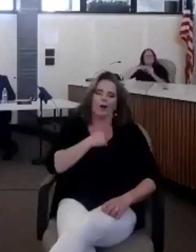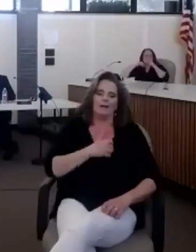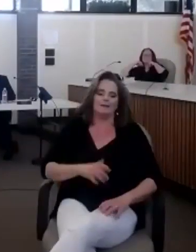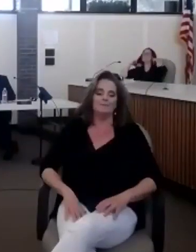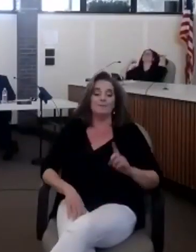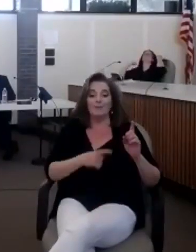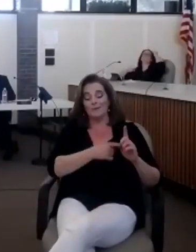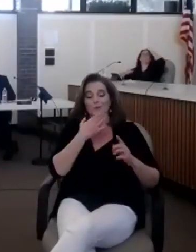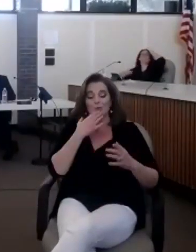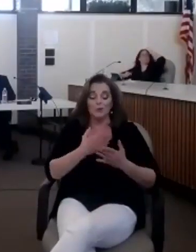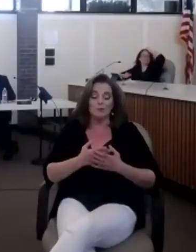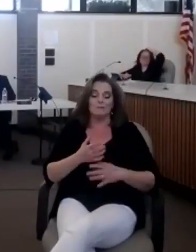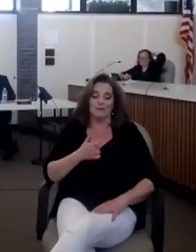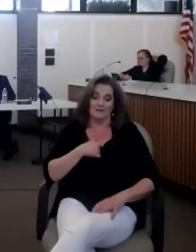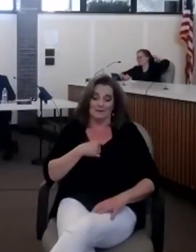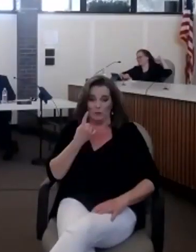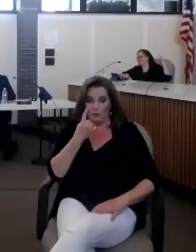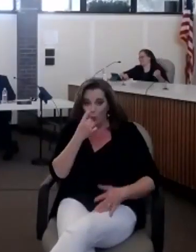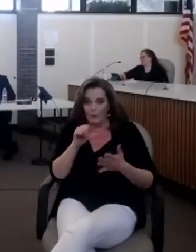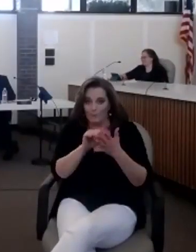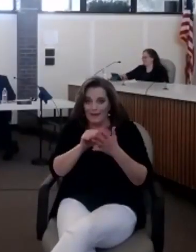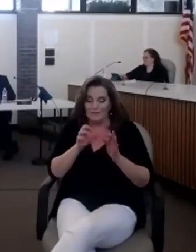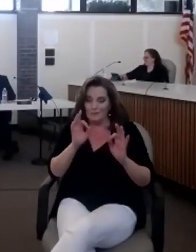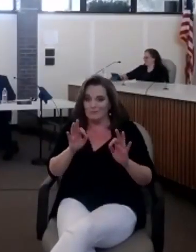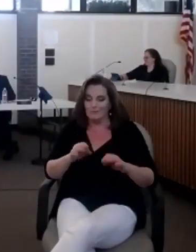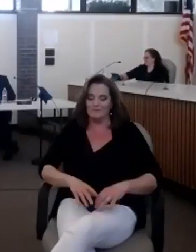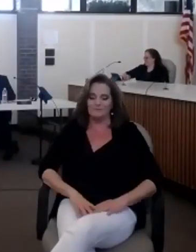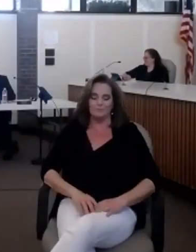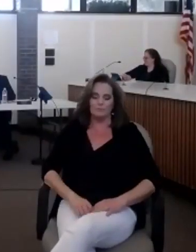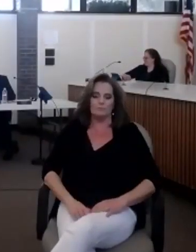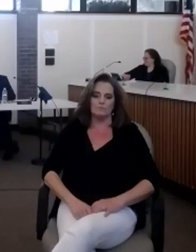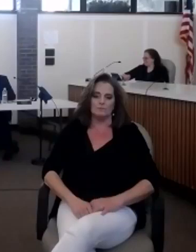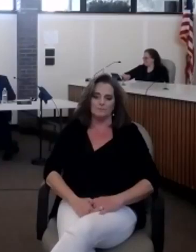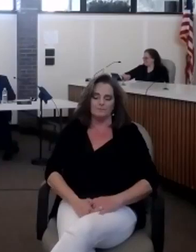good because it actually stayed to a single page. Yeah.